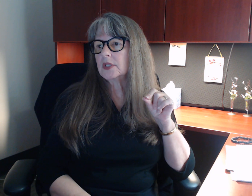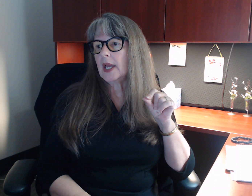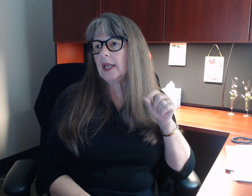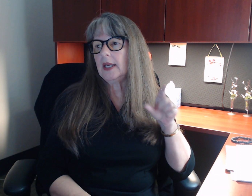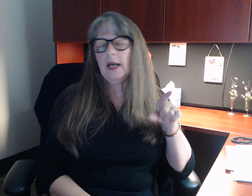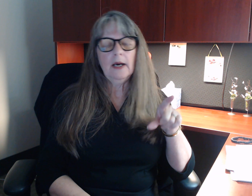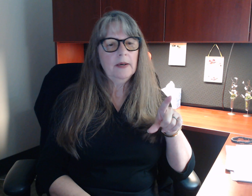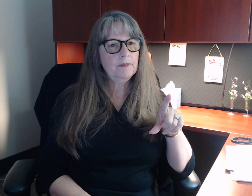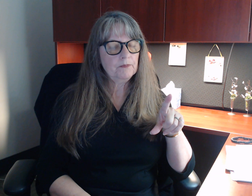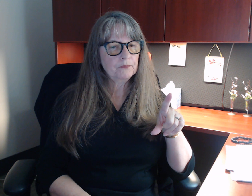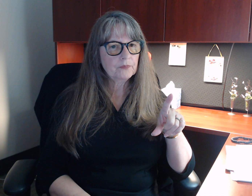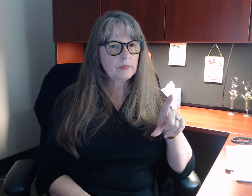say